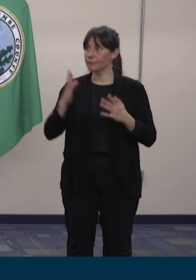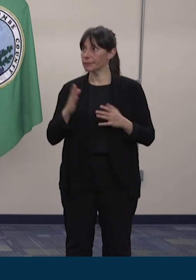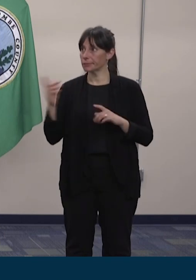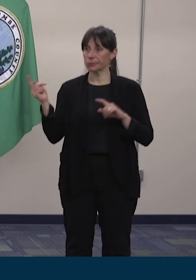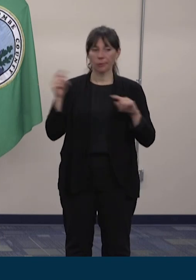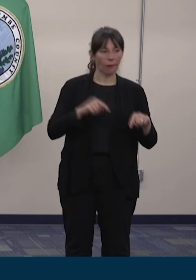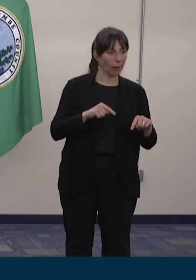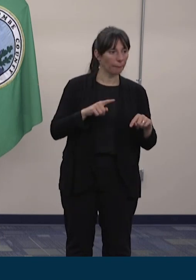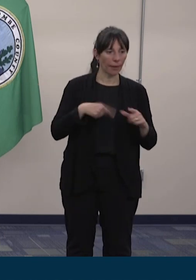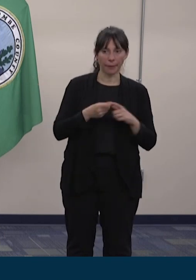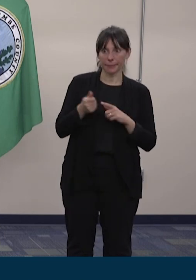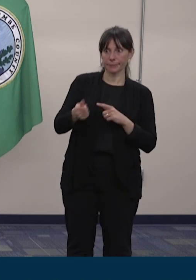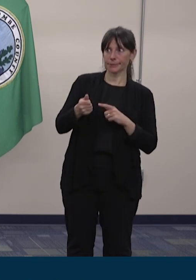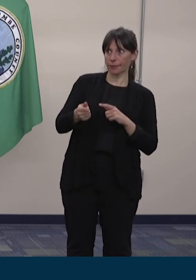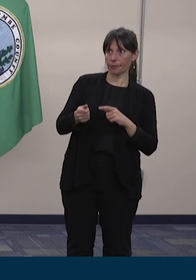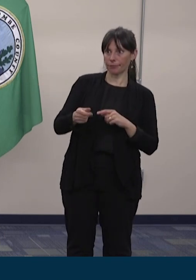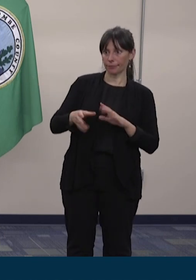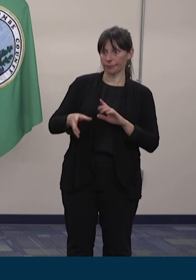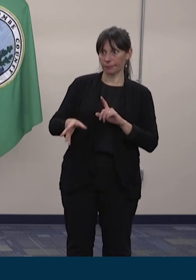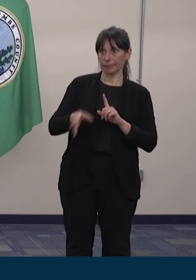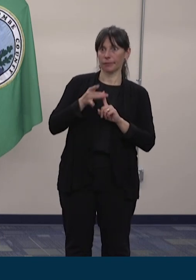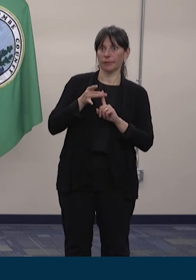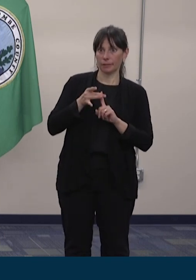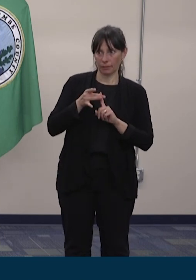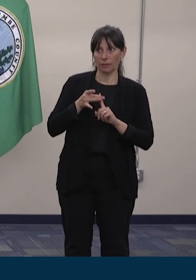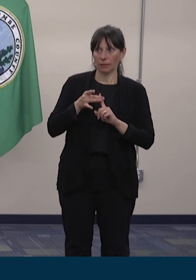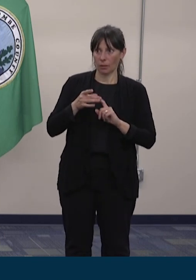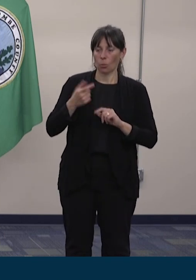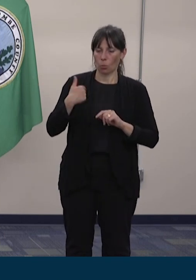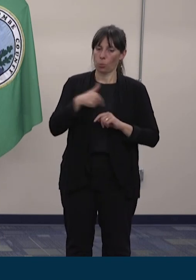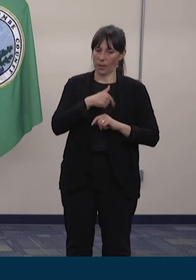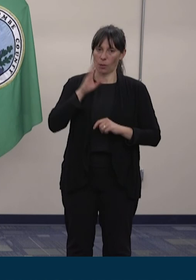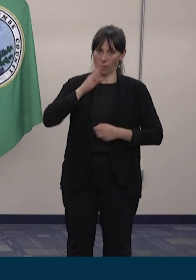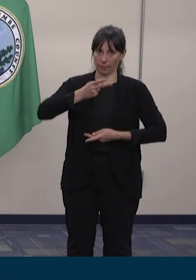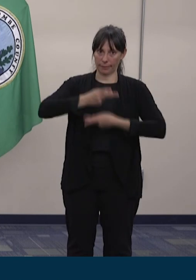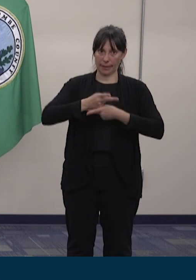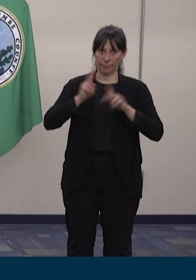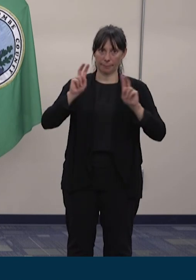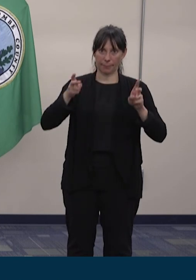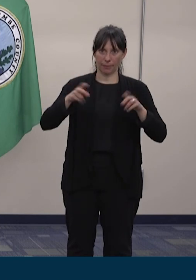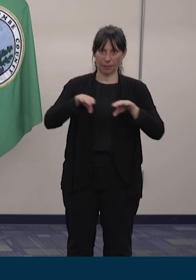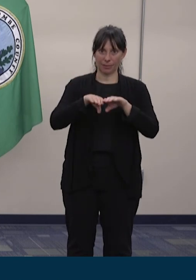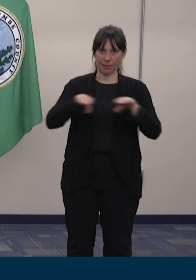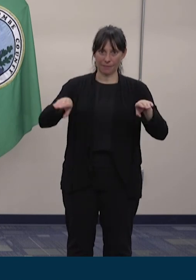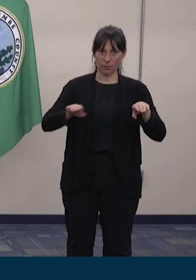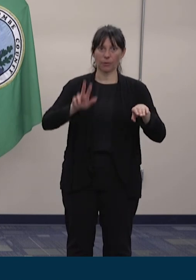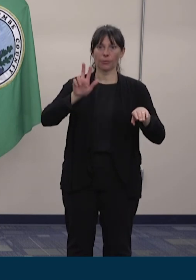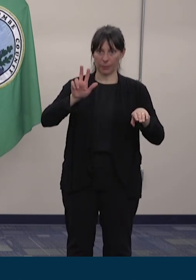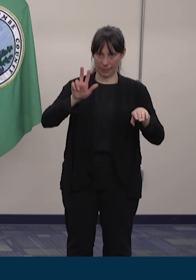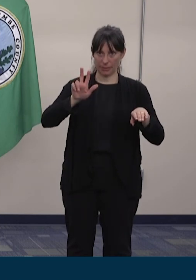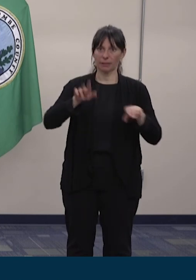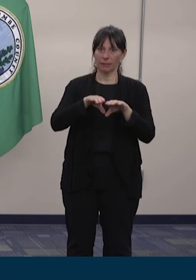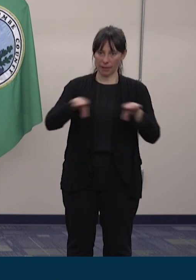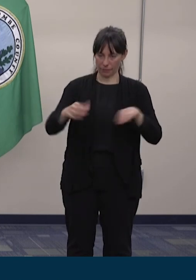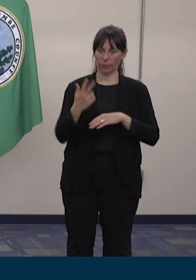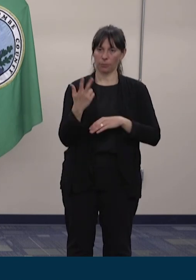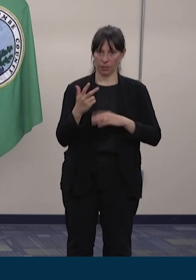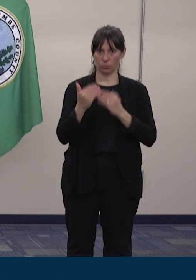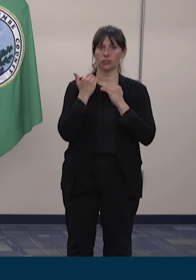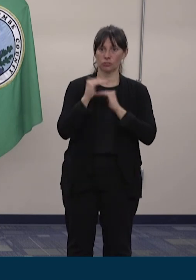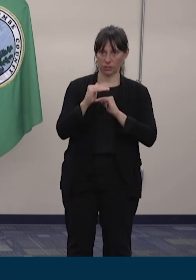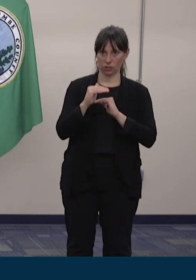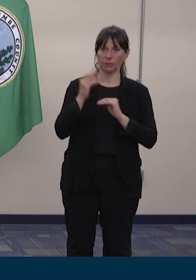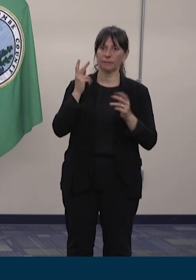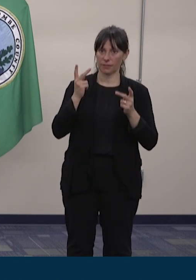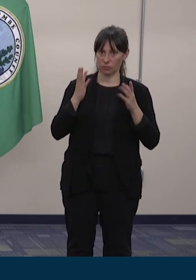we will continue to have y what we refer manteniéndonos to as salvo level 3 restrictions in place y que for entendamos las most of restricciones our que están